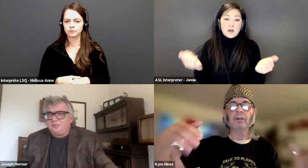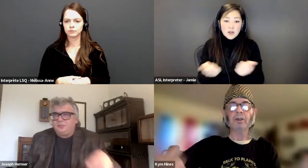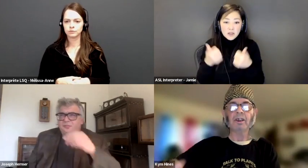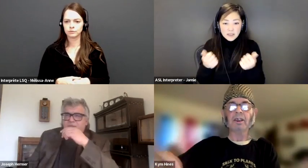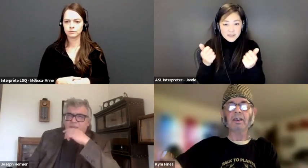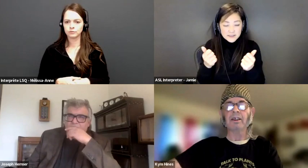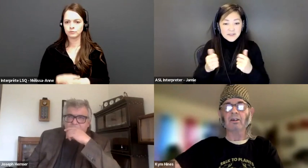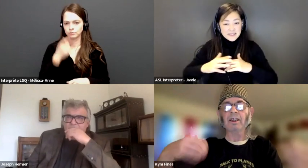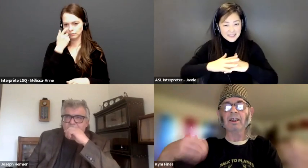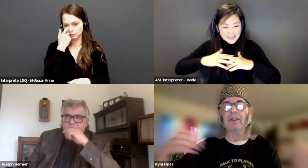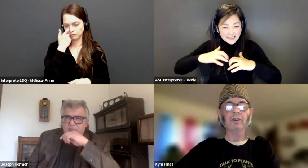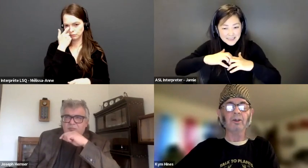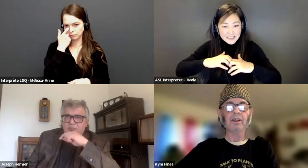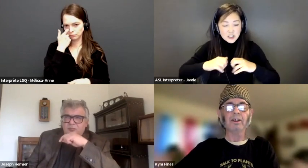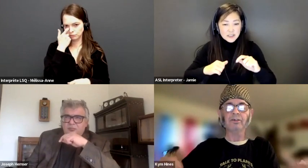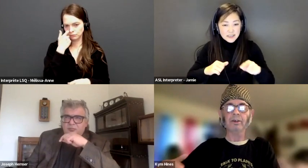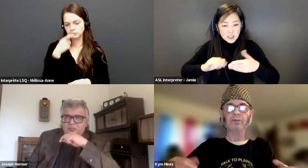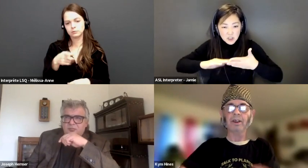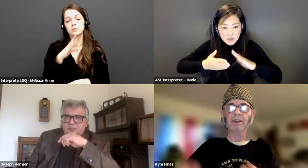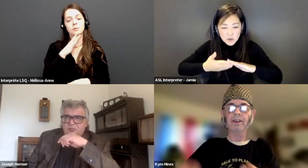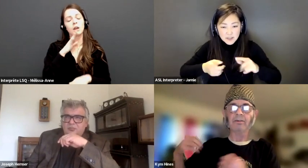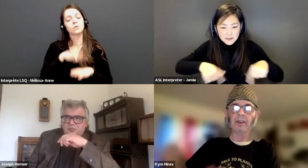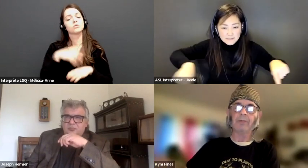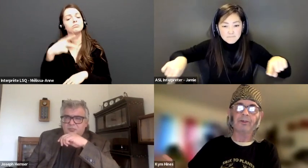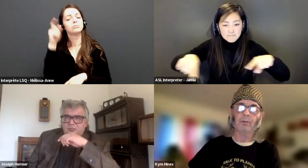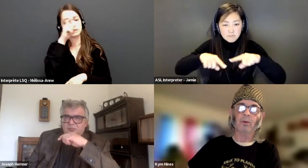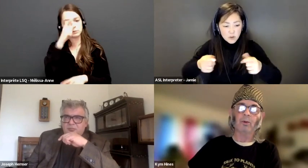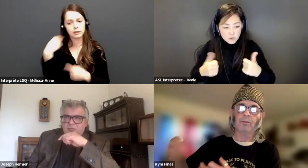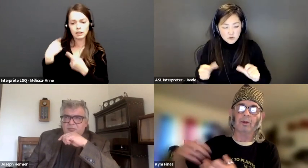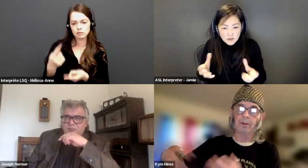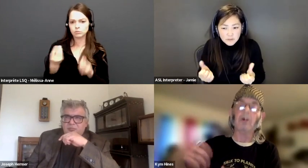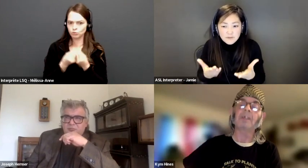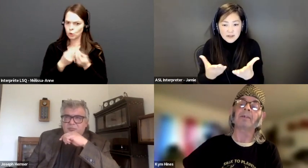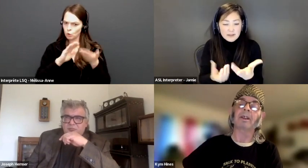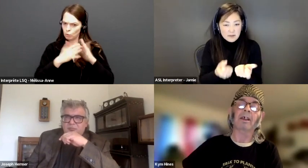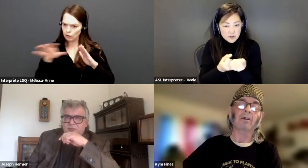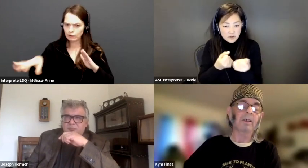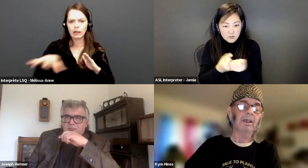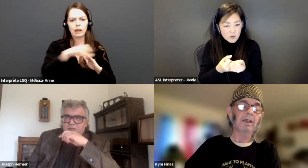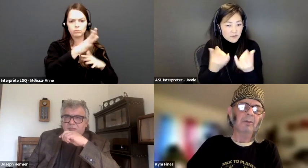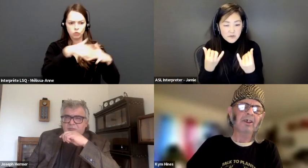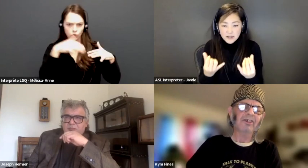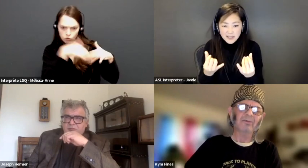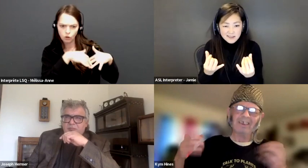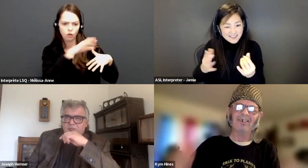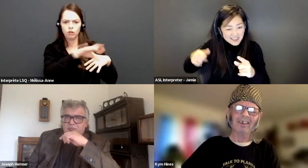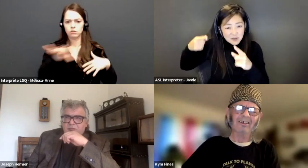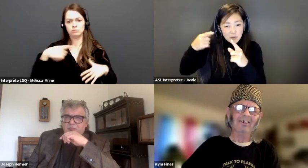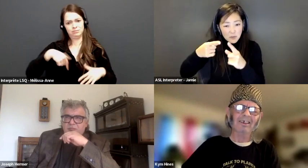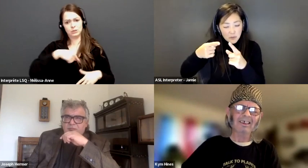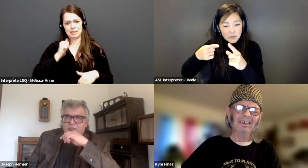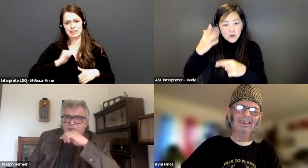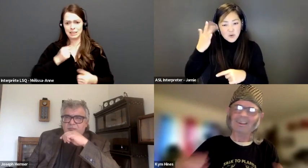Indigenous community in our Leon community. And so we are trying to give them the support predominantly right now, because it's really